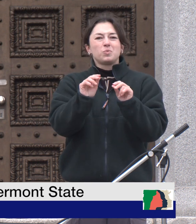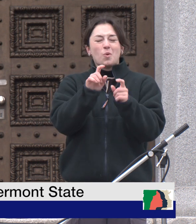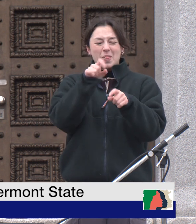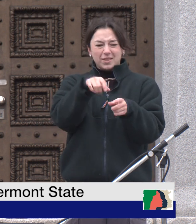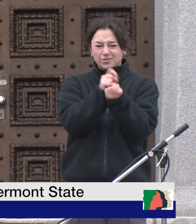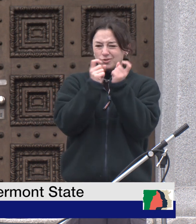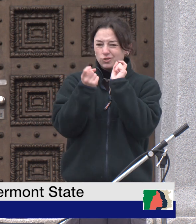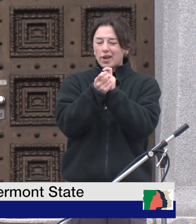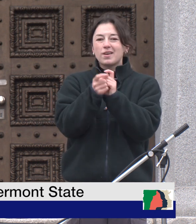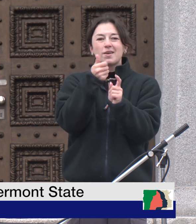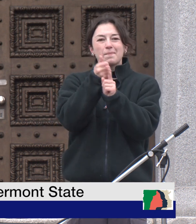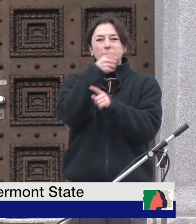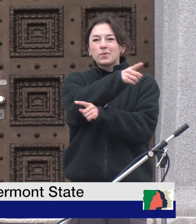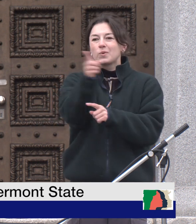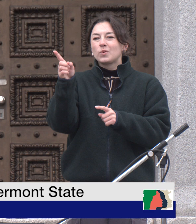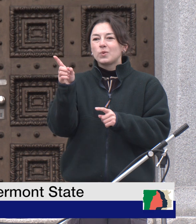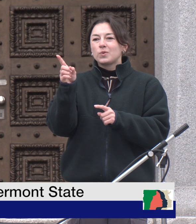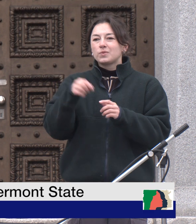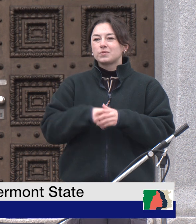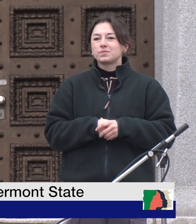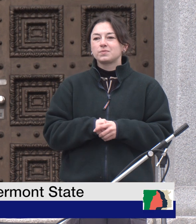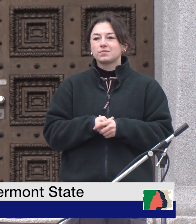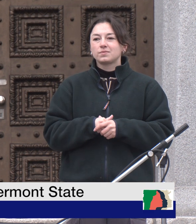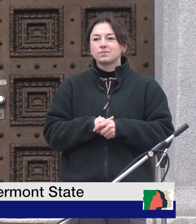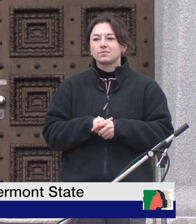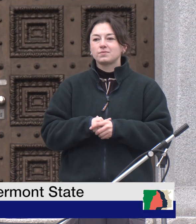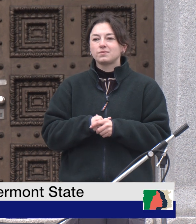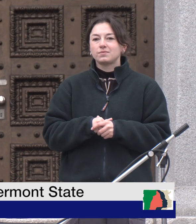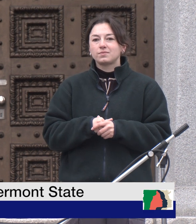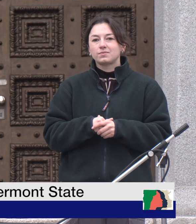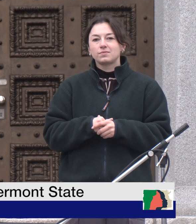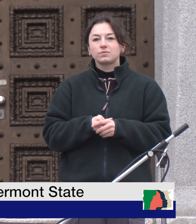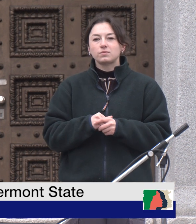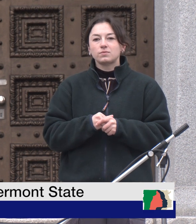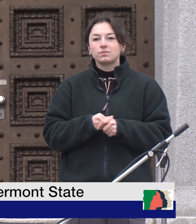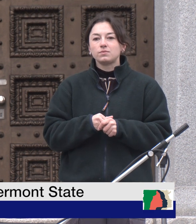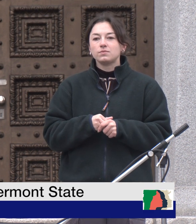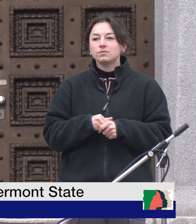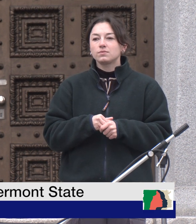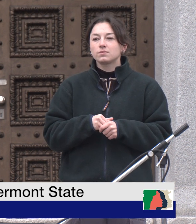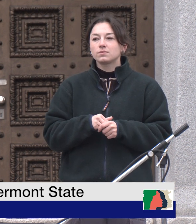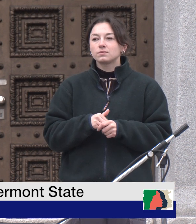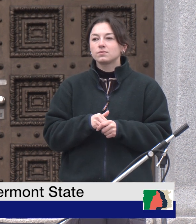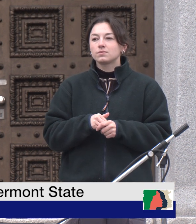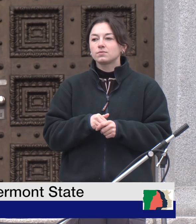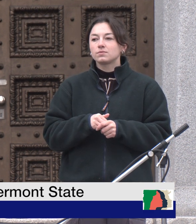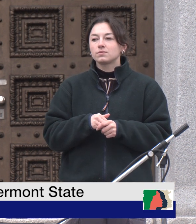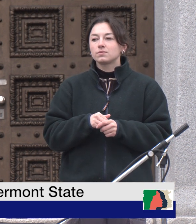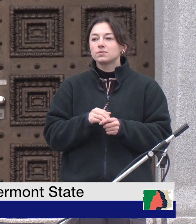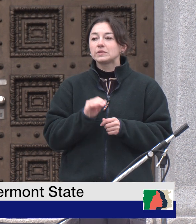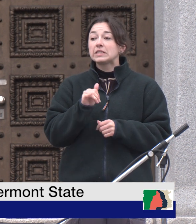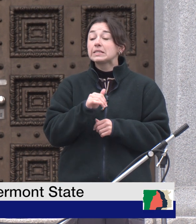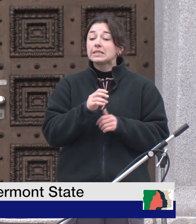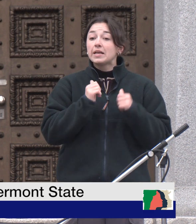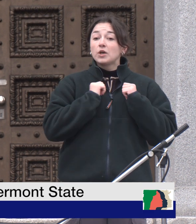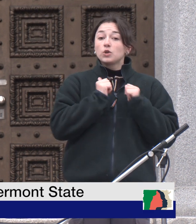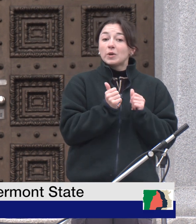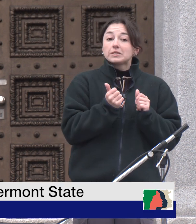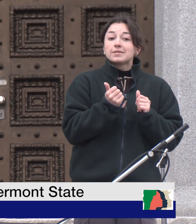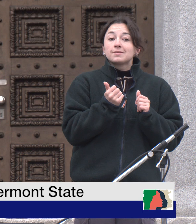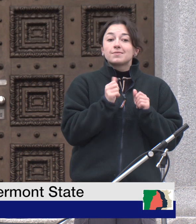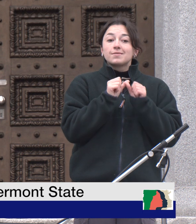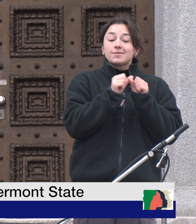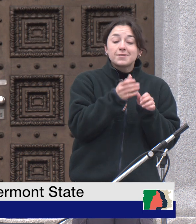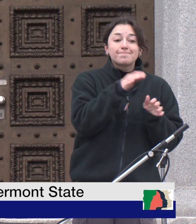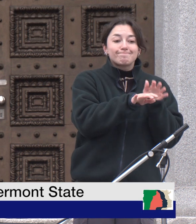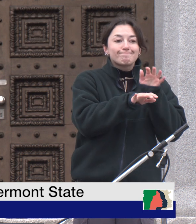is inconvenient. We are not inconvenient. And just as microaggressions continuously